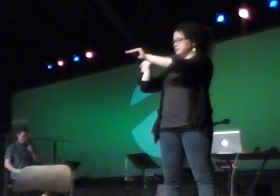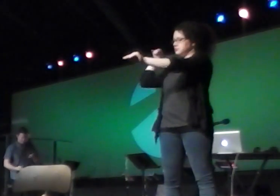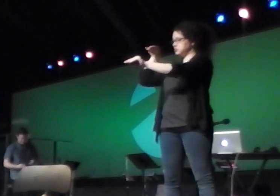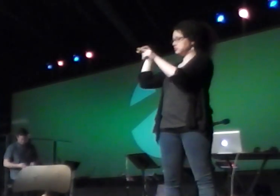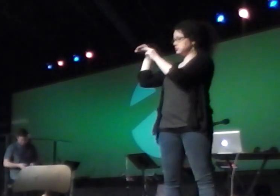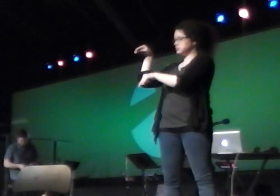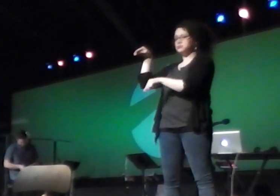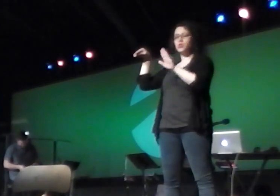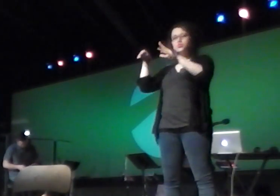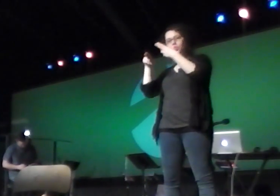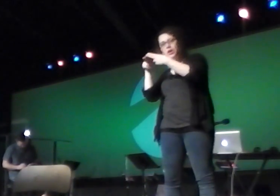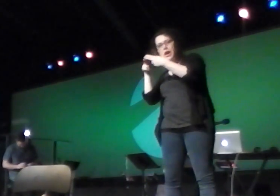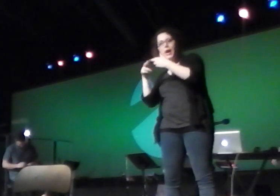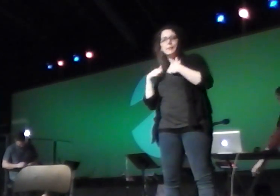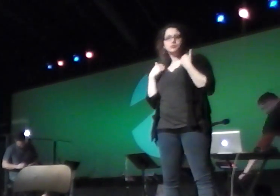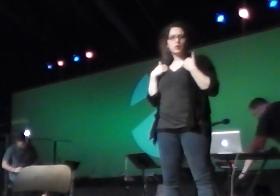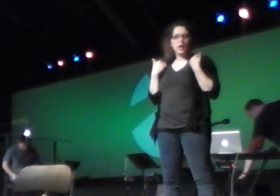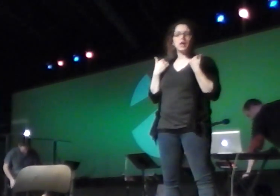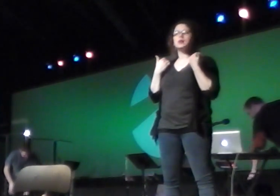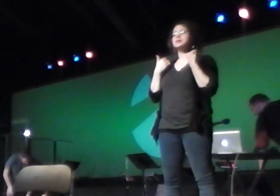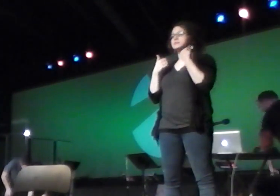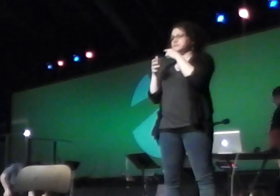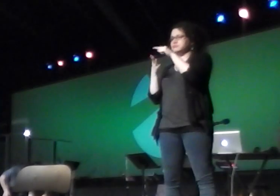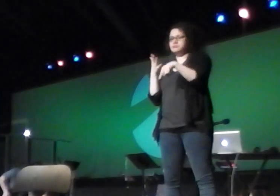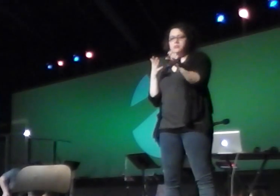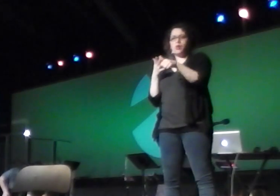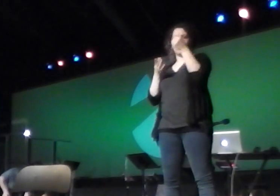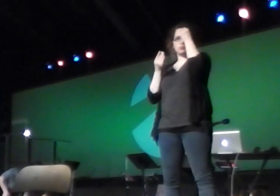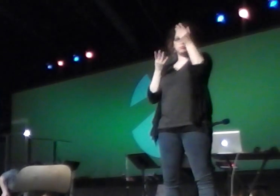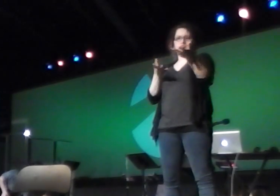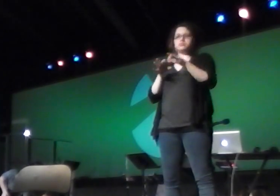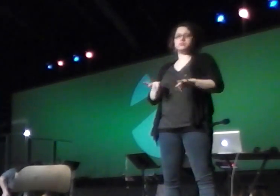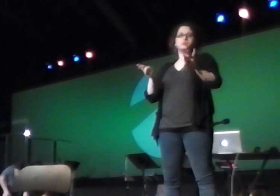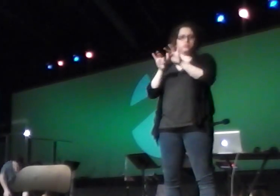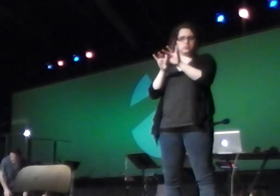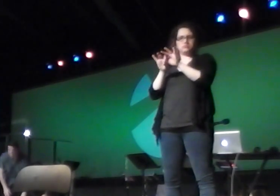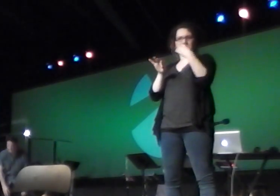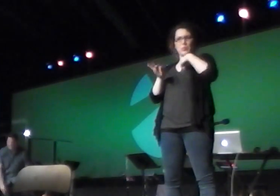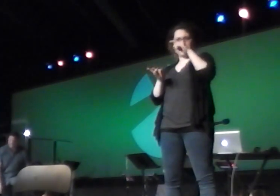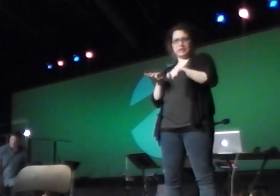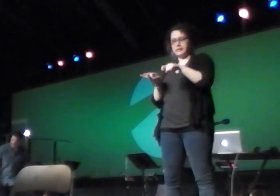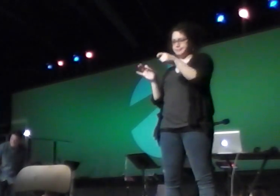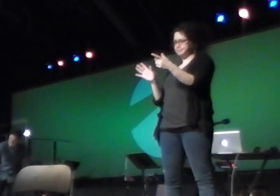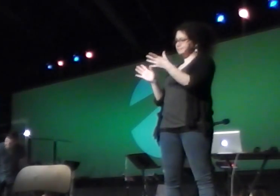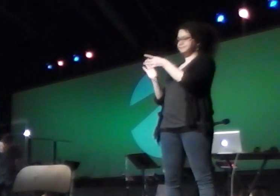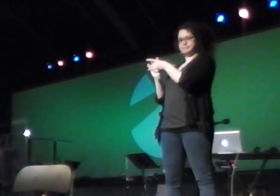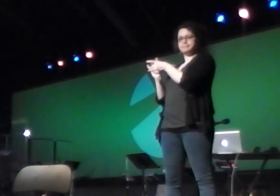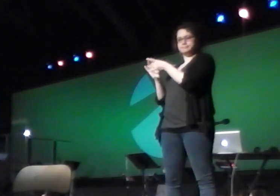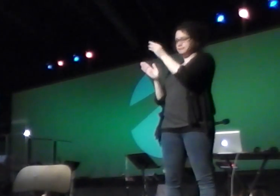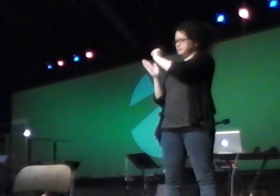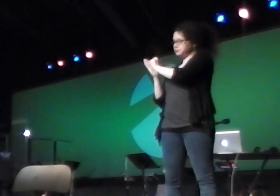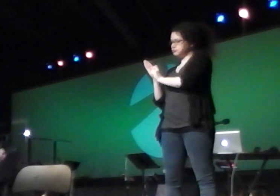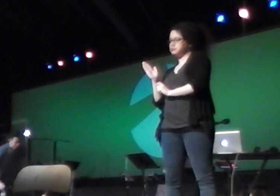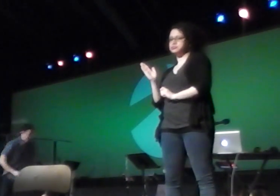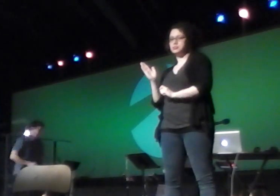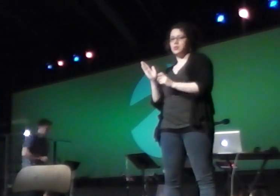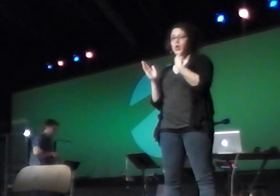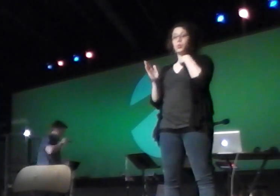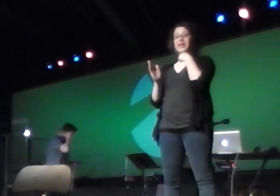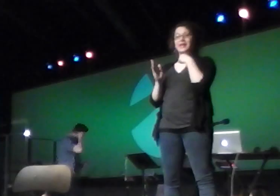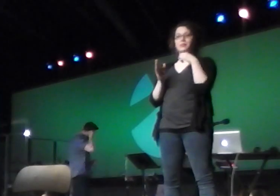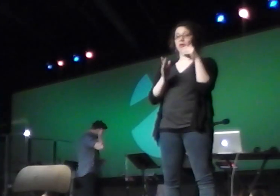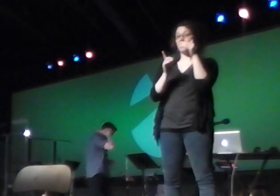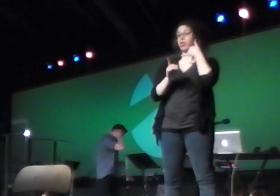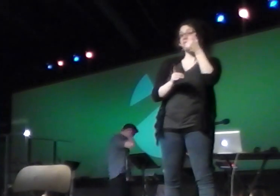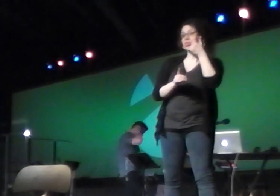place on here for your name, your address, any other pertinent information that you think we might need here at Frontline. We don't inundate you with phone calls, don't